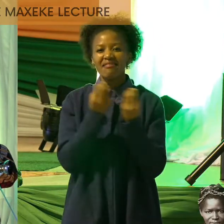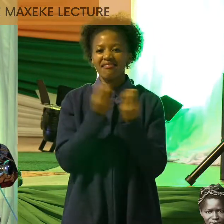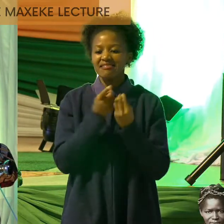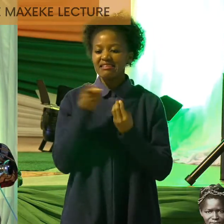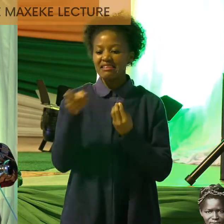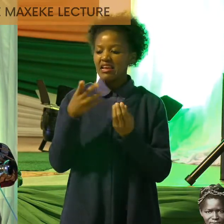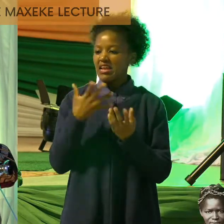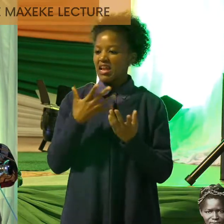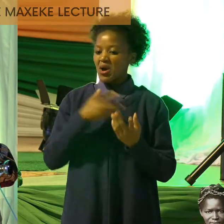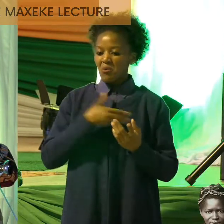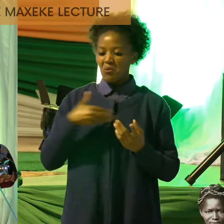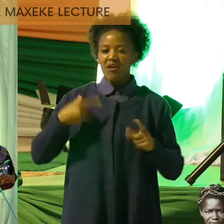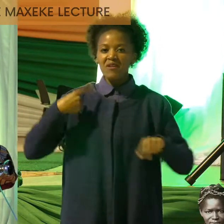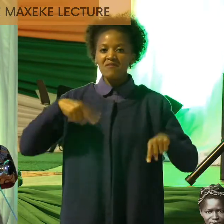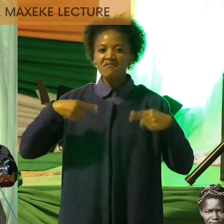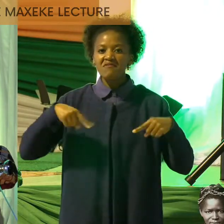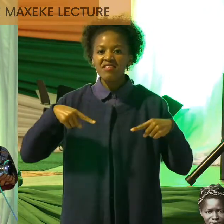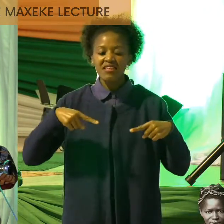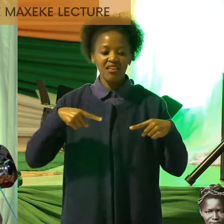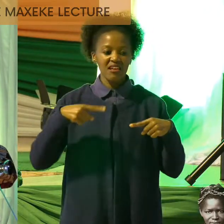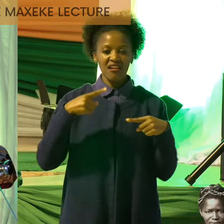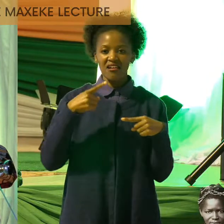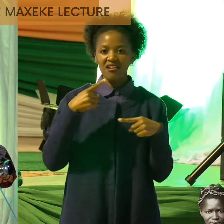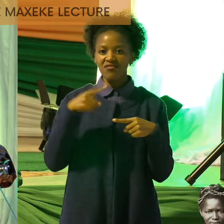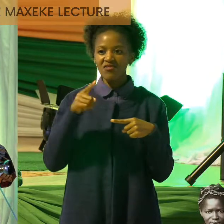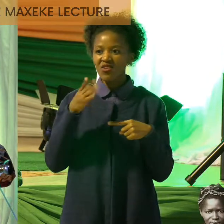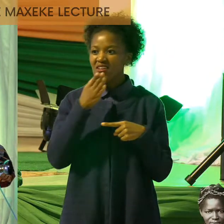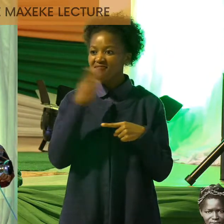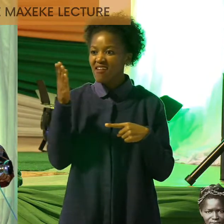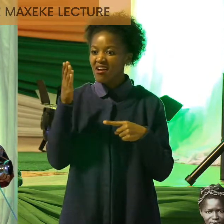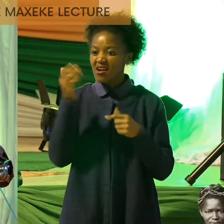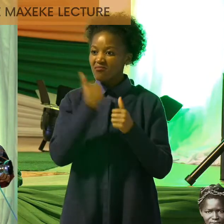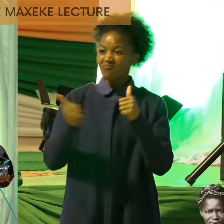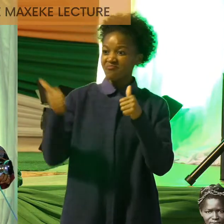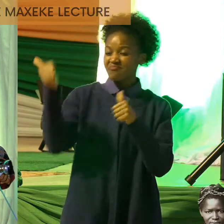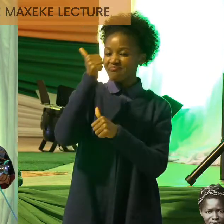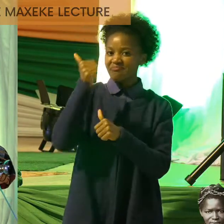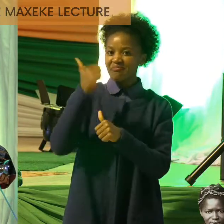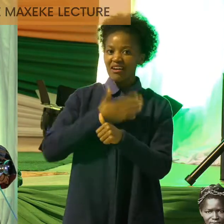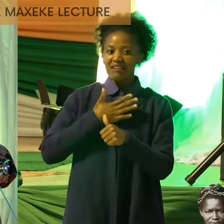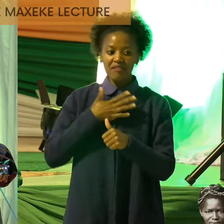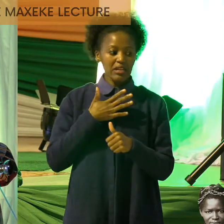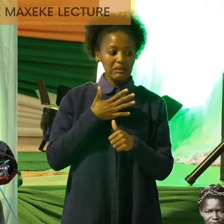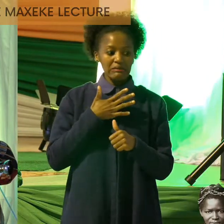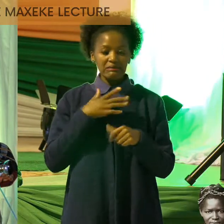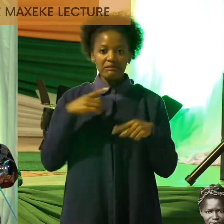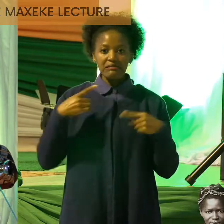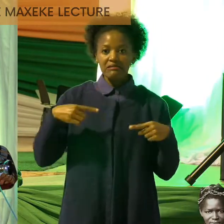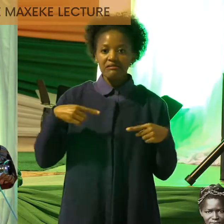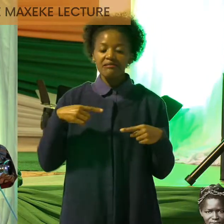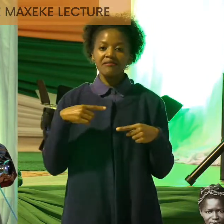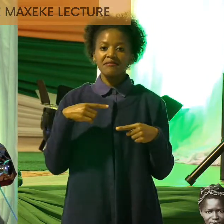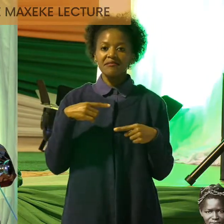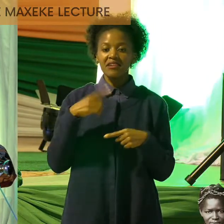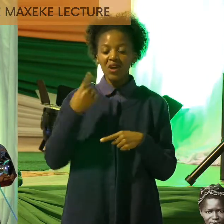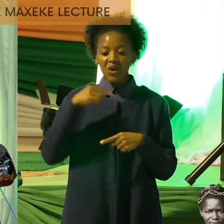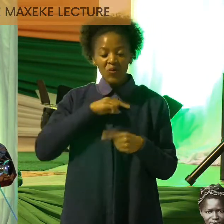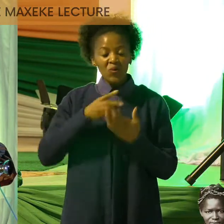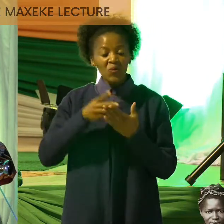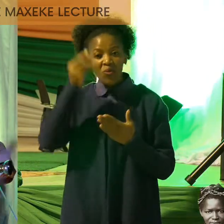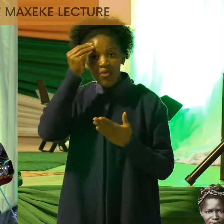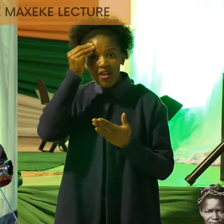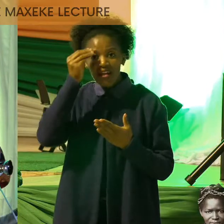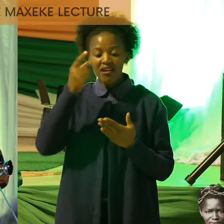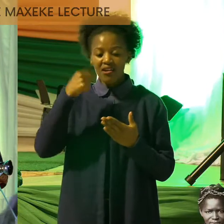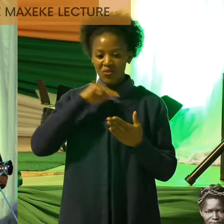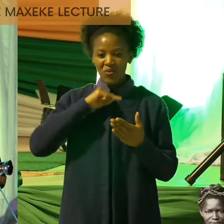afraid to make those in power uncomfortable. And that is what we need to learn today. Uguti, we must be the